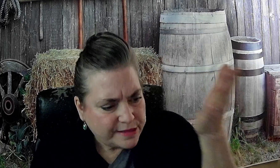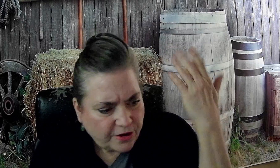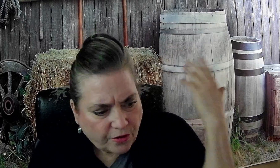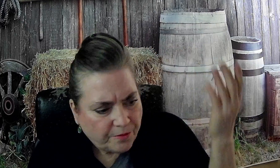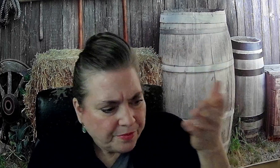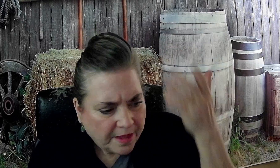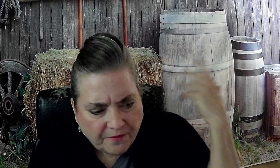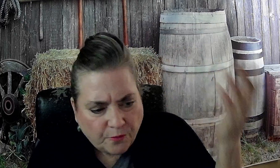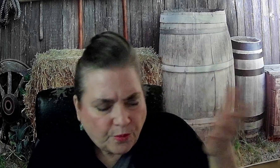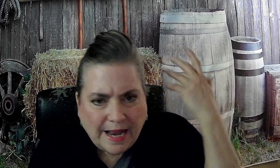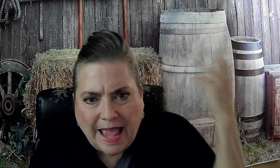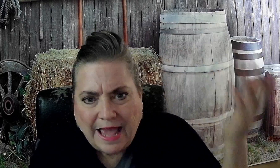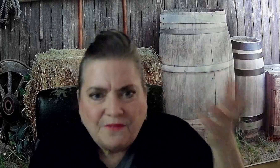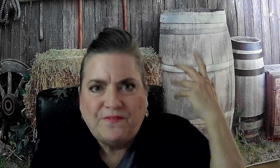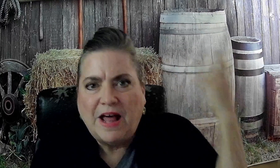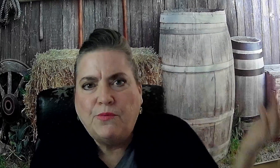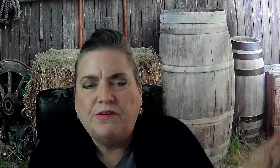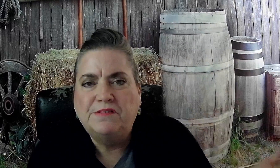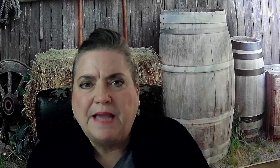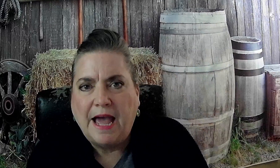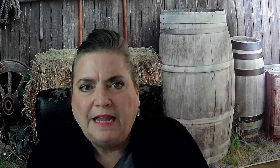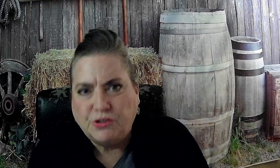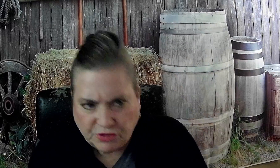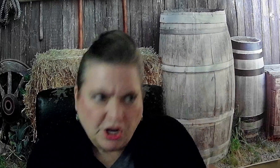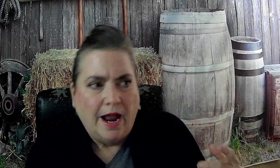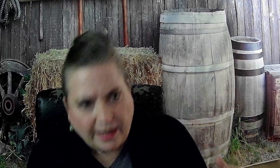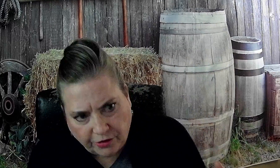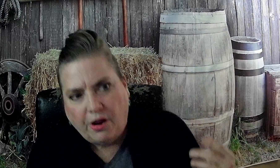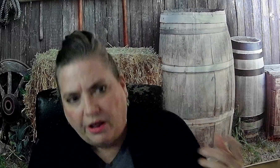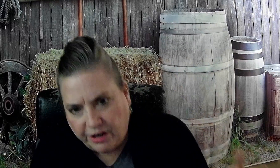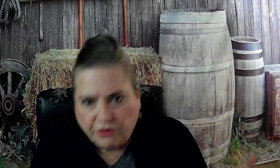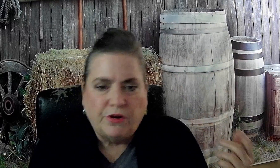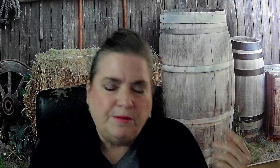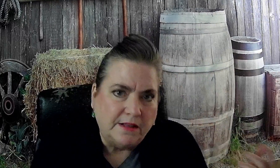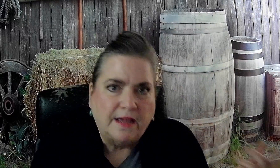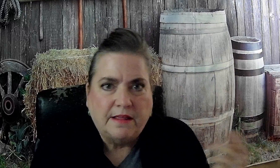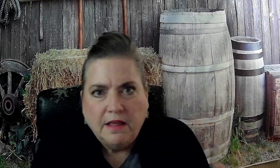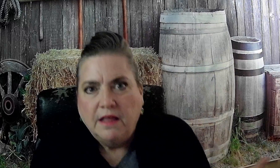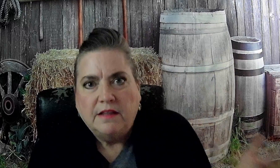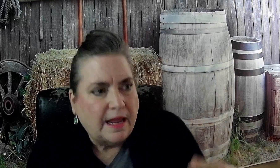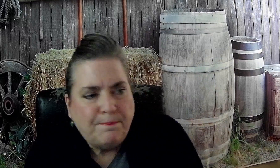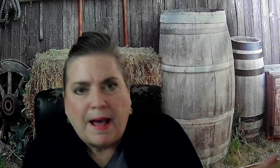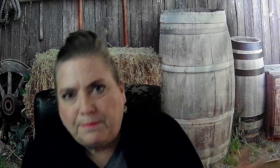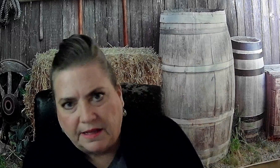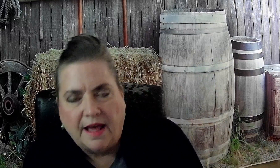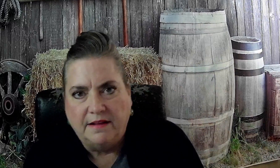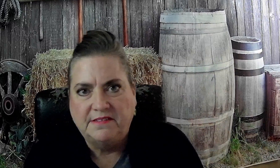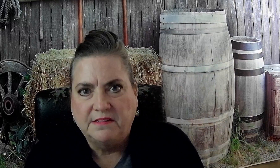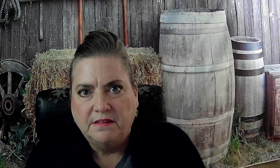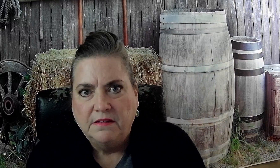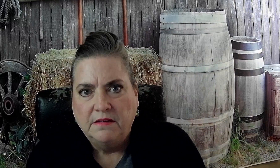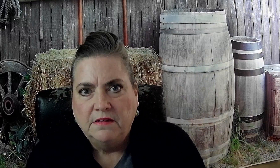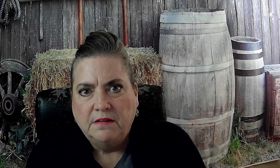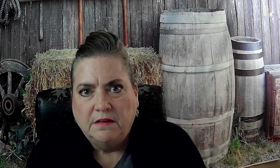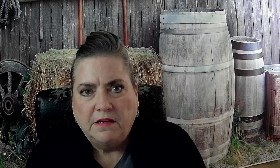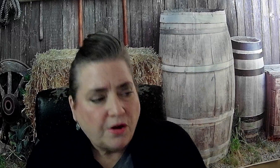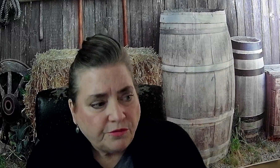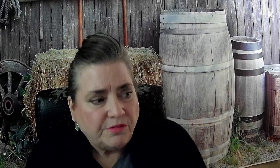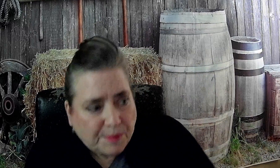your red-hatted followers behind you nodding their head in agreement like bobbleheads. You know, those people are going